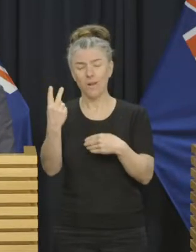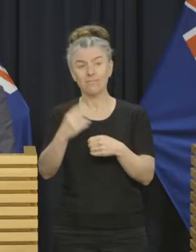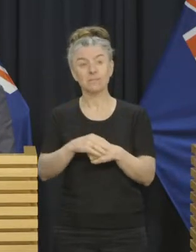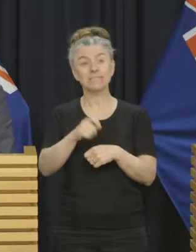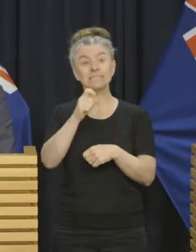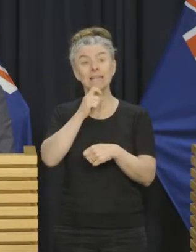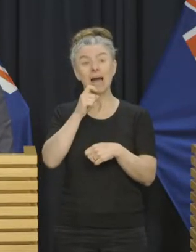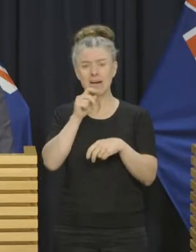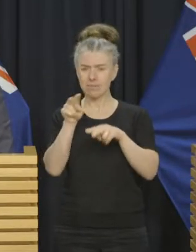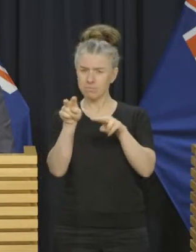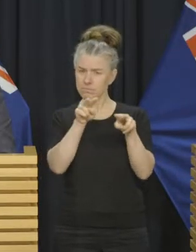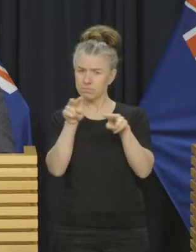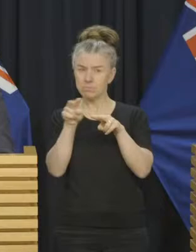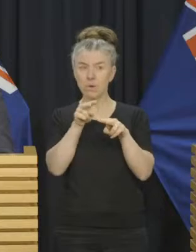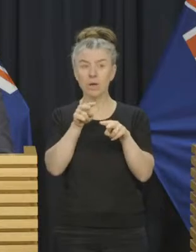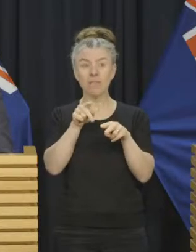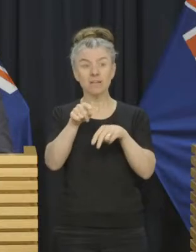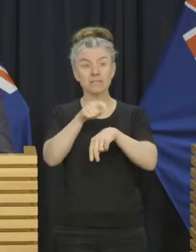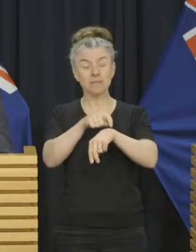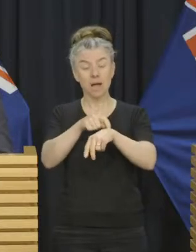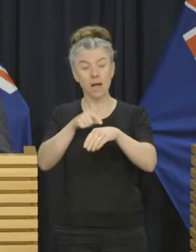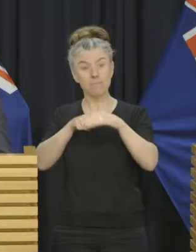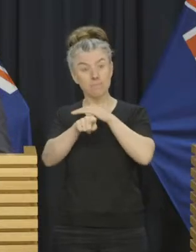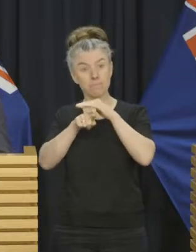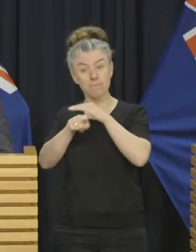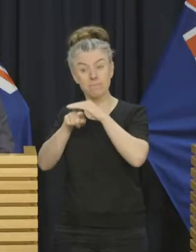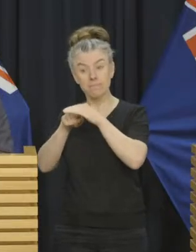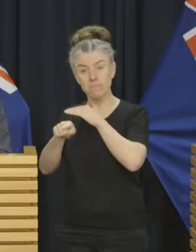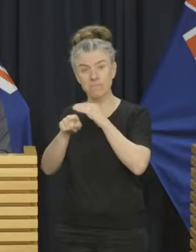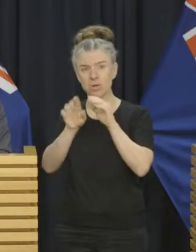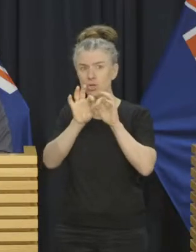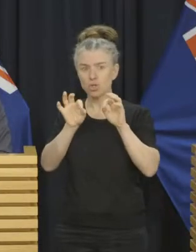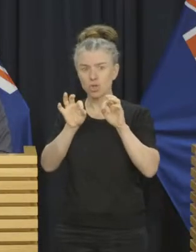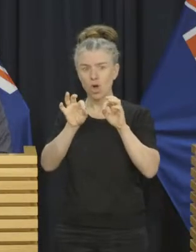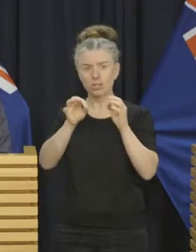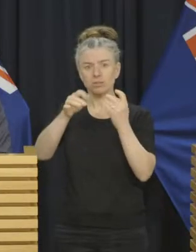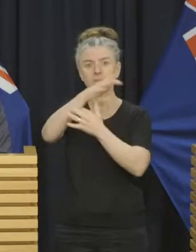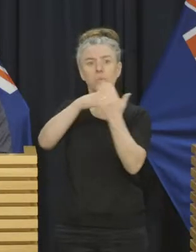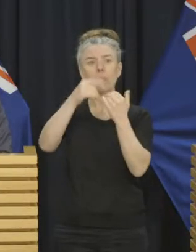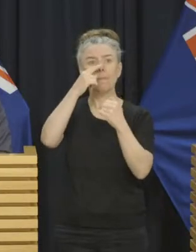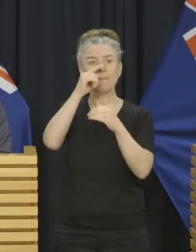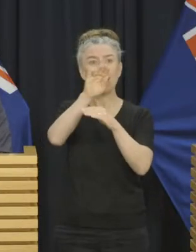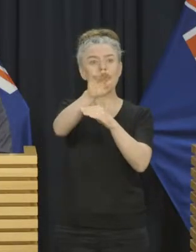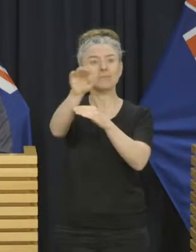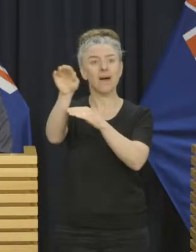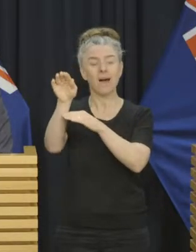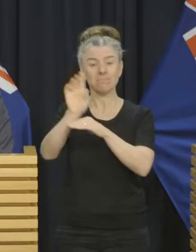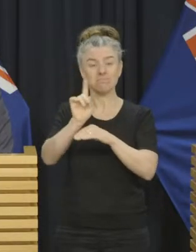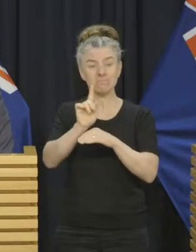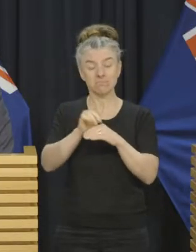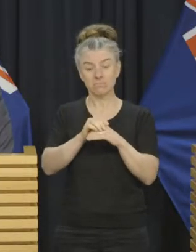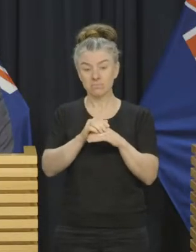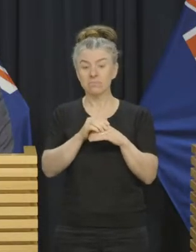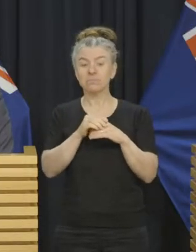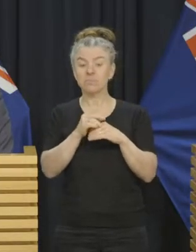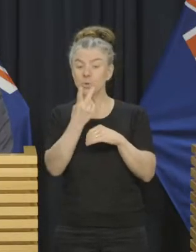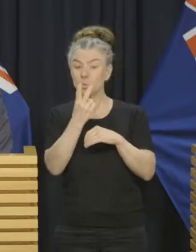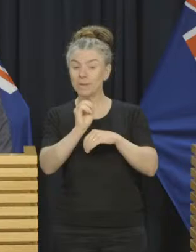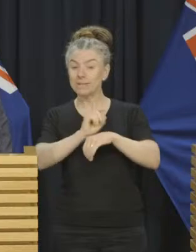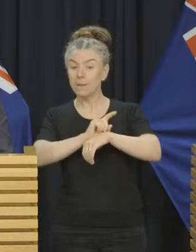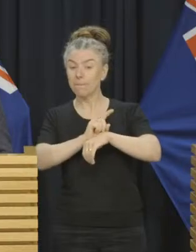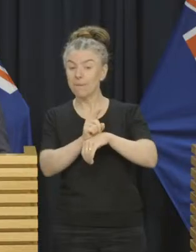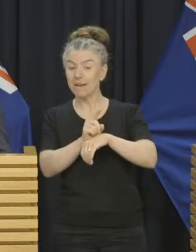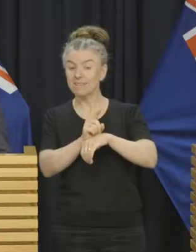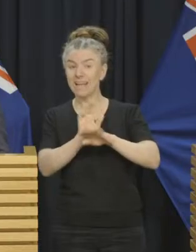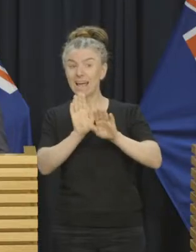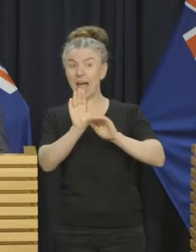or mingling with the public when the returnees were evacuated. They were cleared for re-entry 20 minutes after the fire alarm at 3:50,